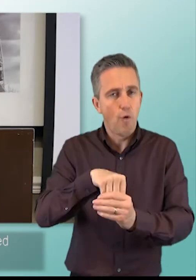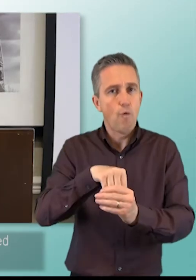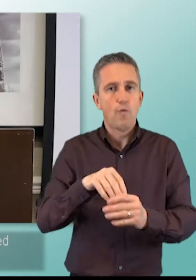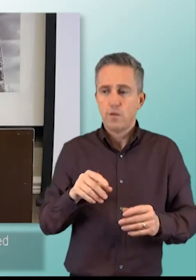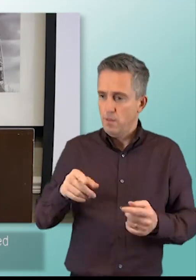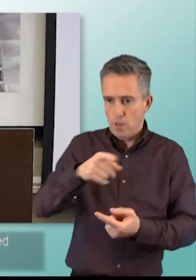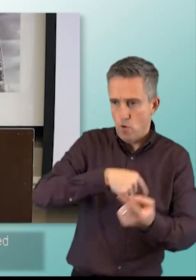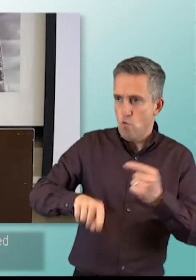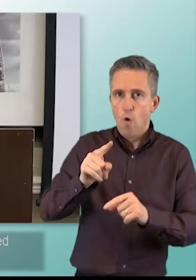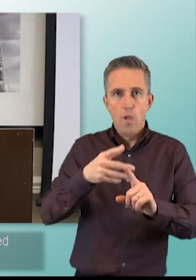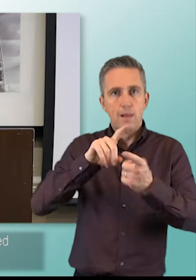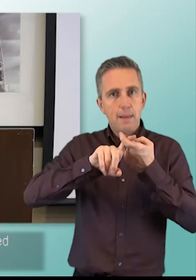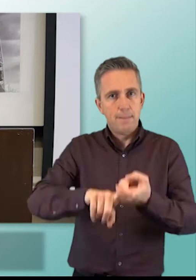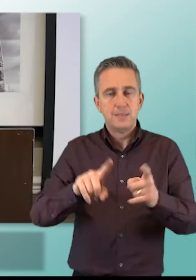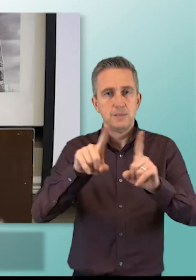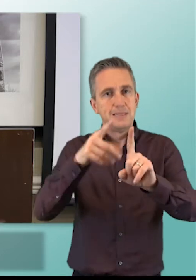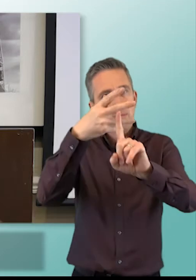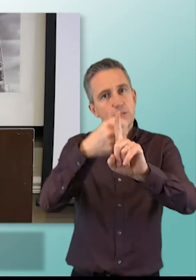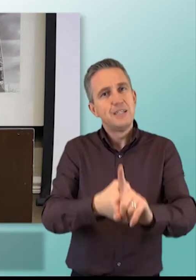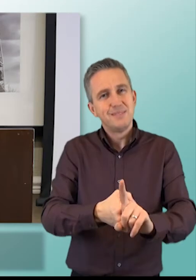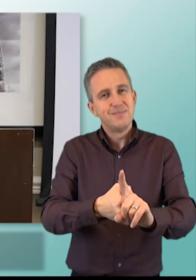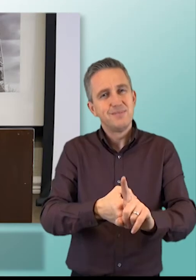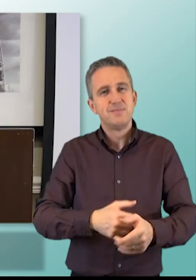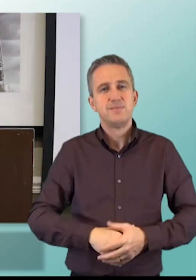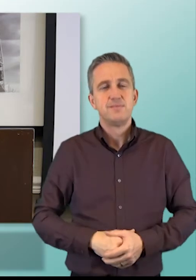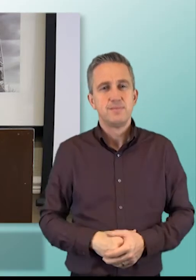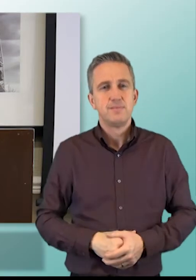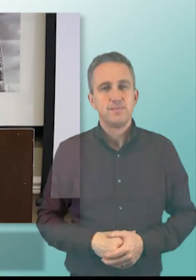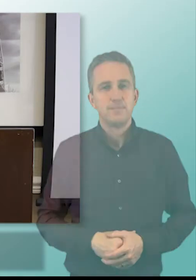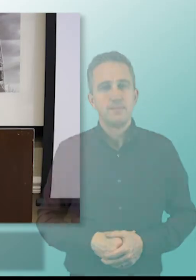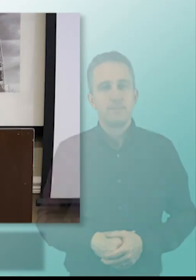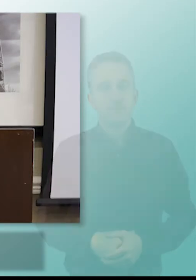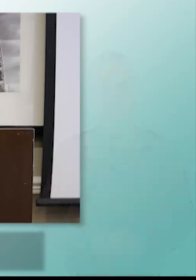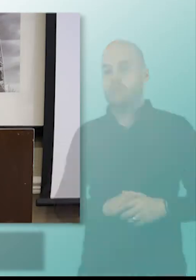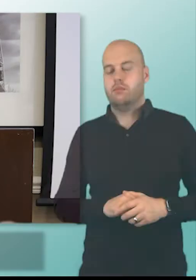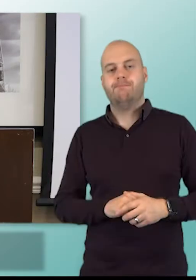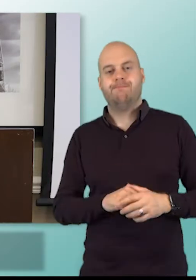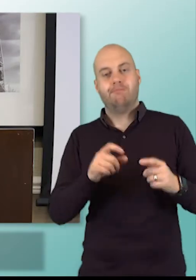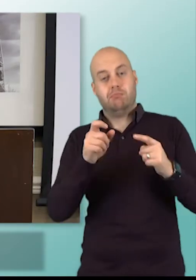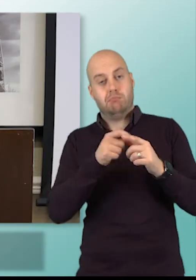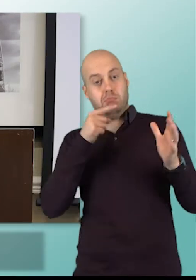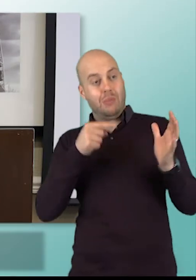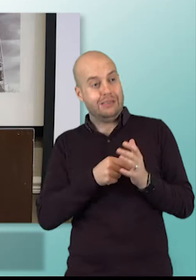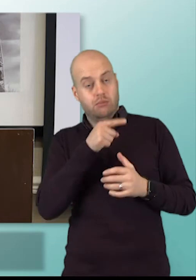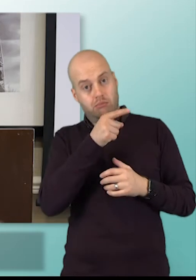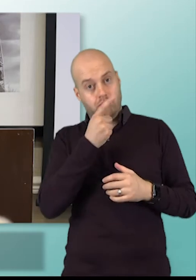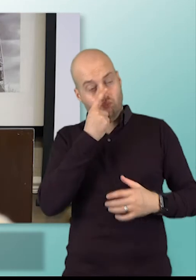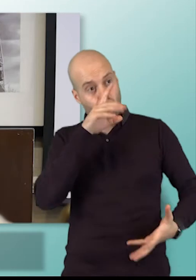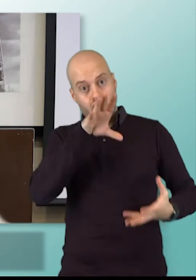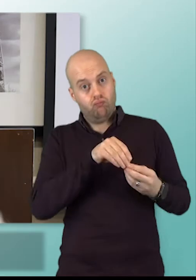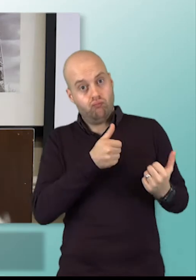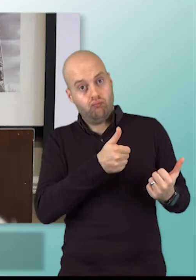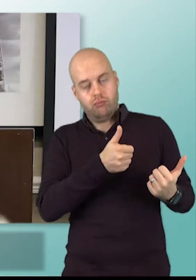involved and the fact that you're all committed to that same cause, and you should use that to best effect. Pat, would you like to round up for us?